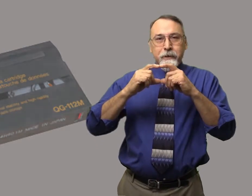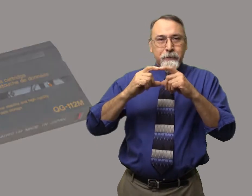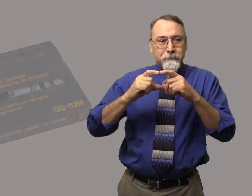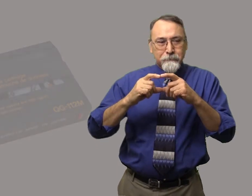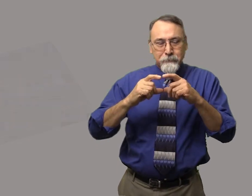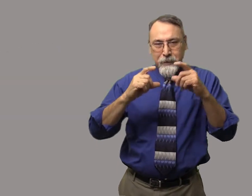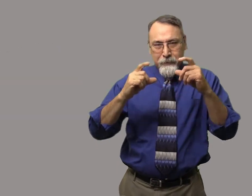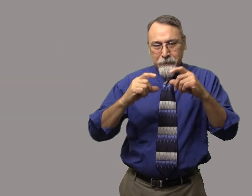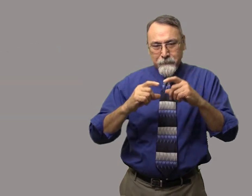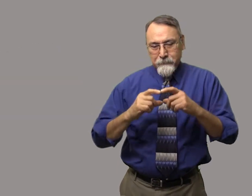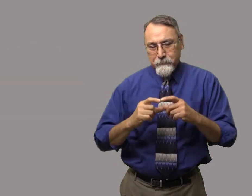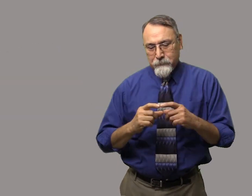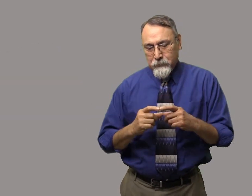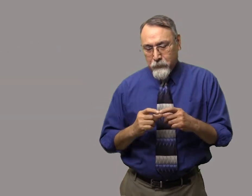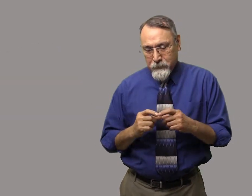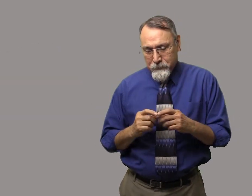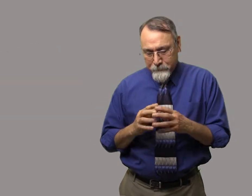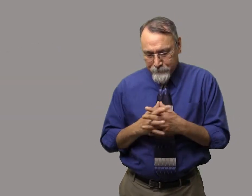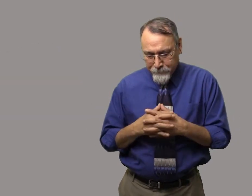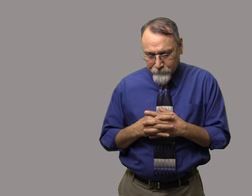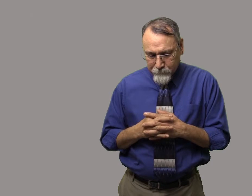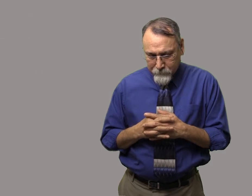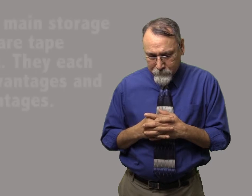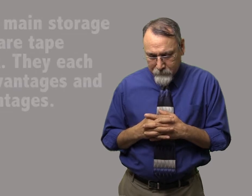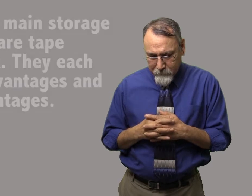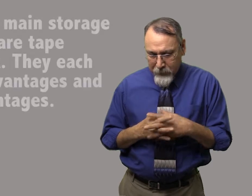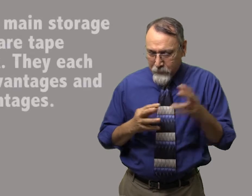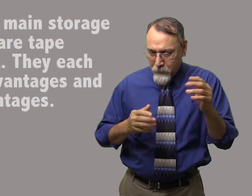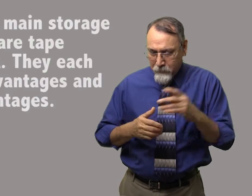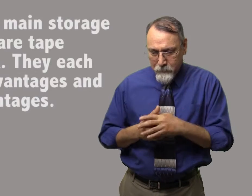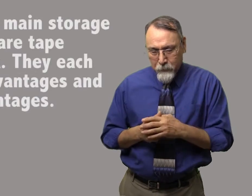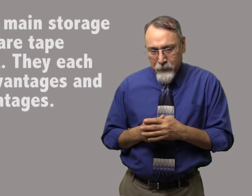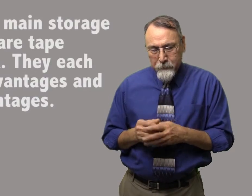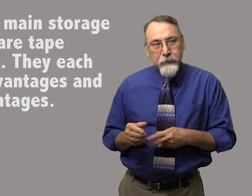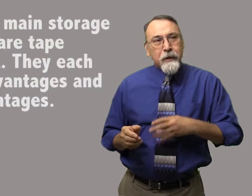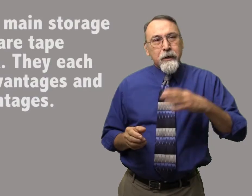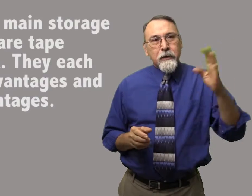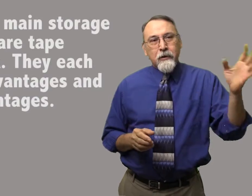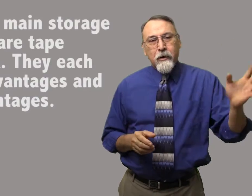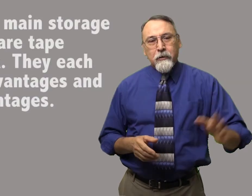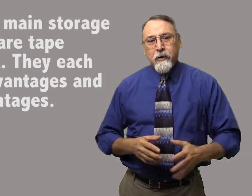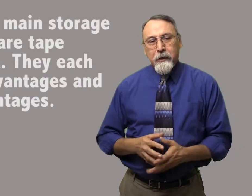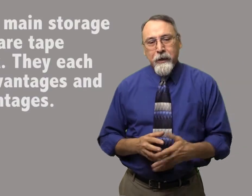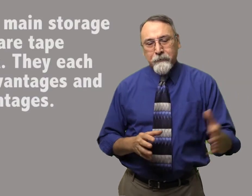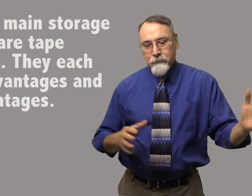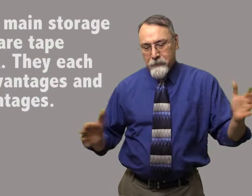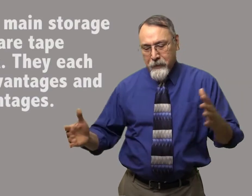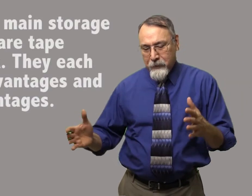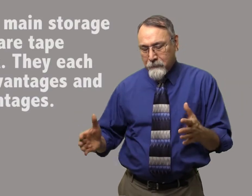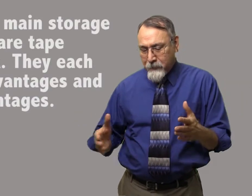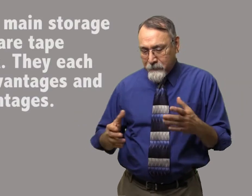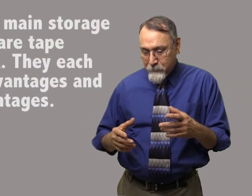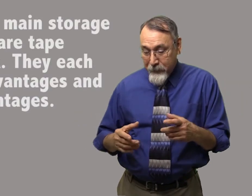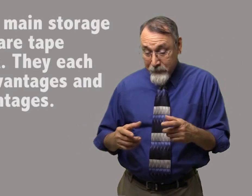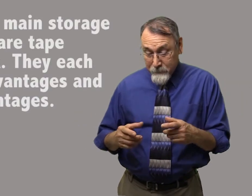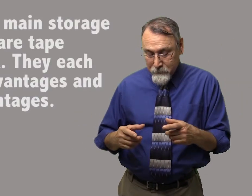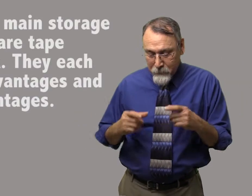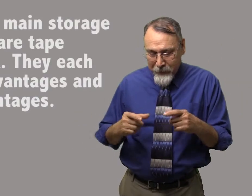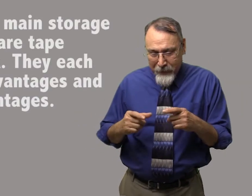media backup storage. Got a call, no problem. Called archives, got the files back. So I